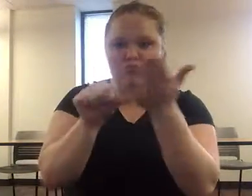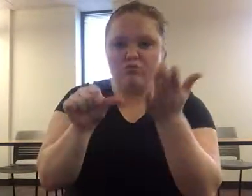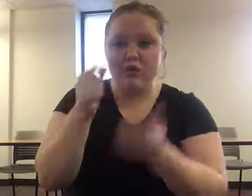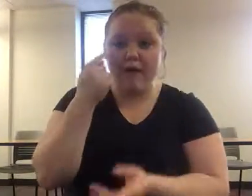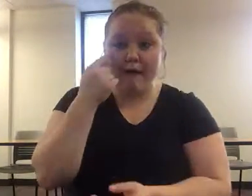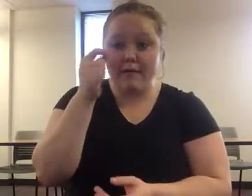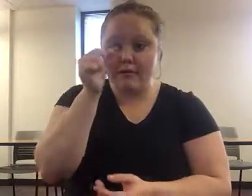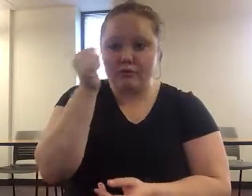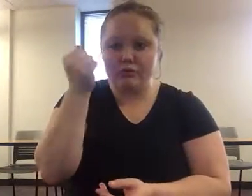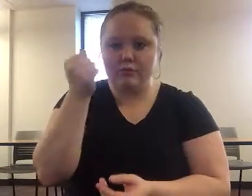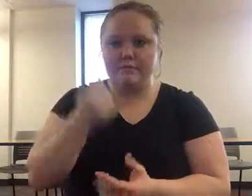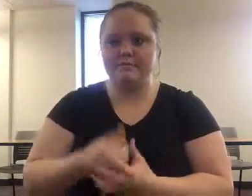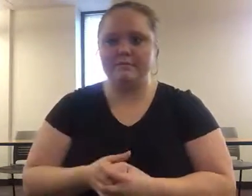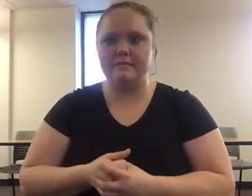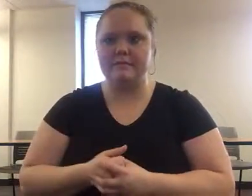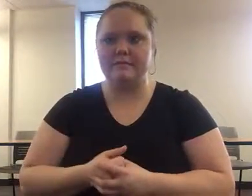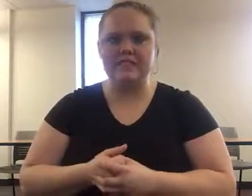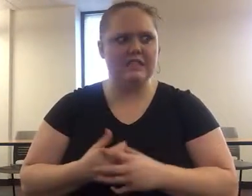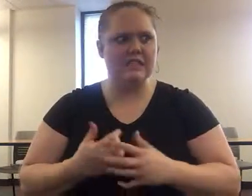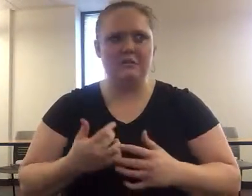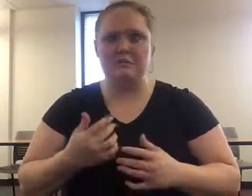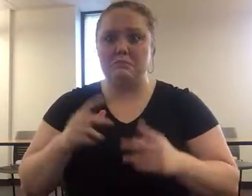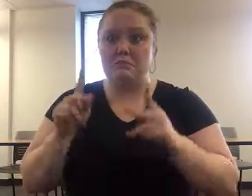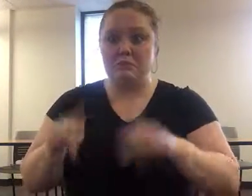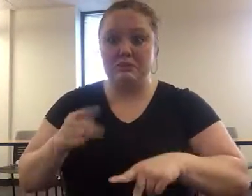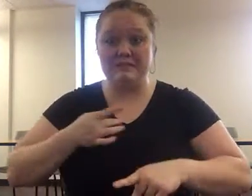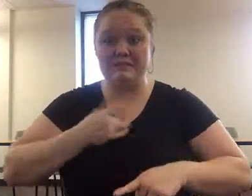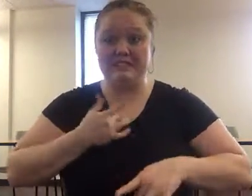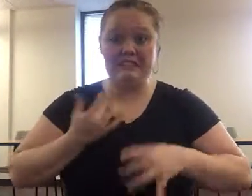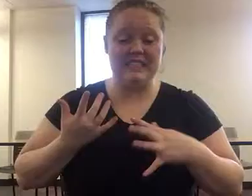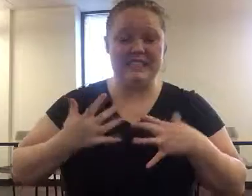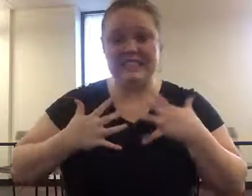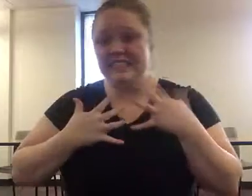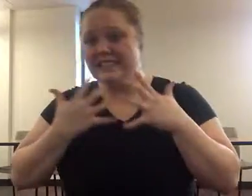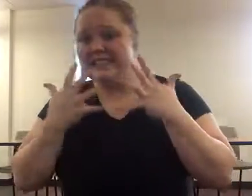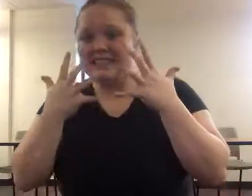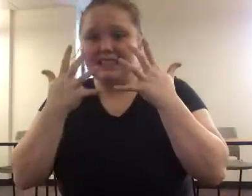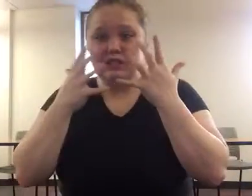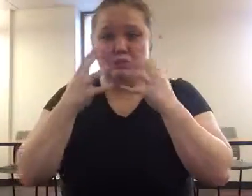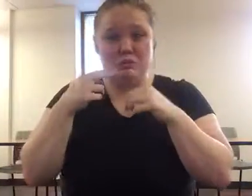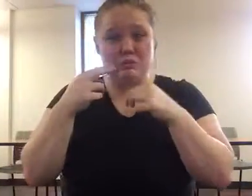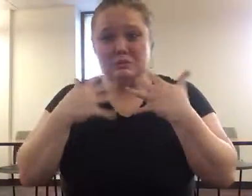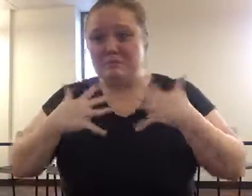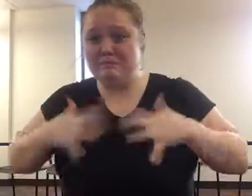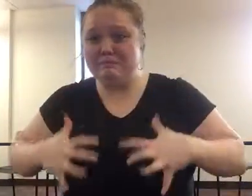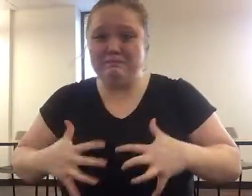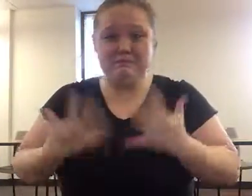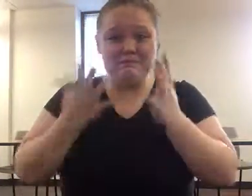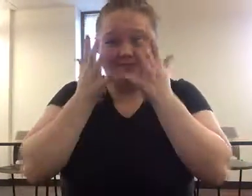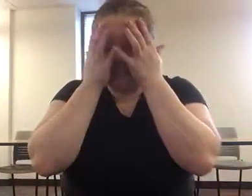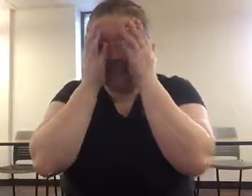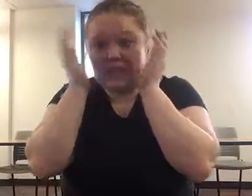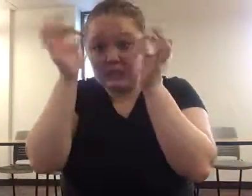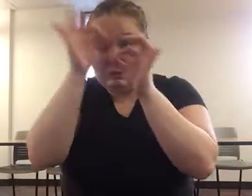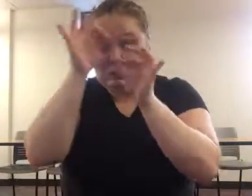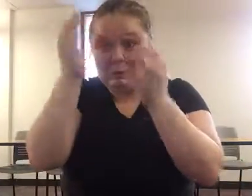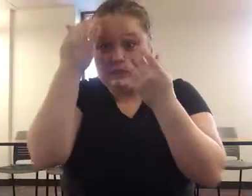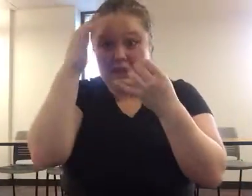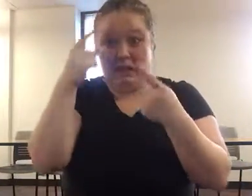it's an anxious day for the patient. They've never had eye surgery before, and they're not really sure what's going to go on. Even though we prep them